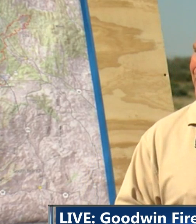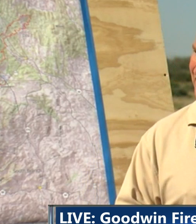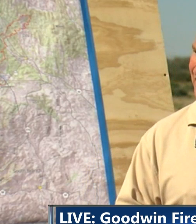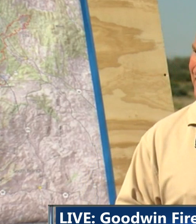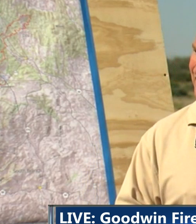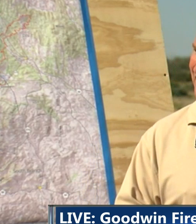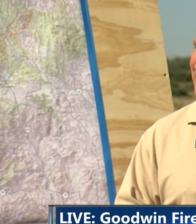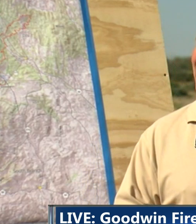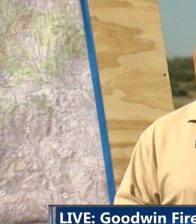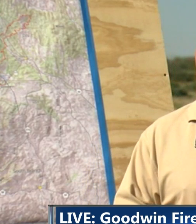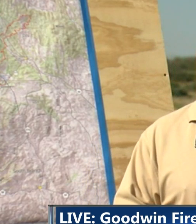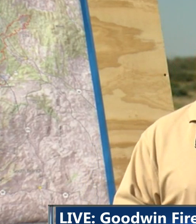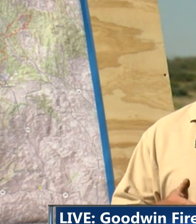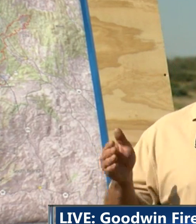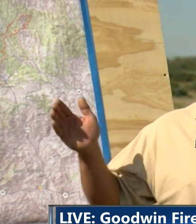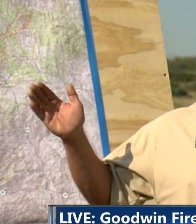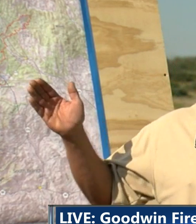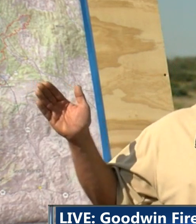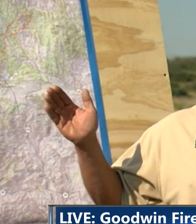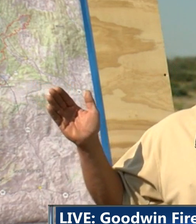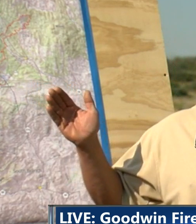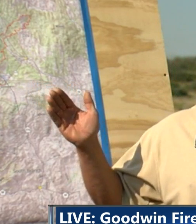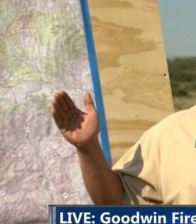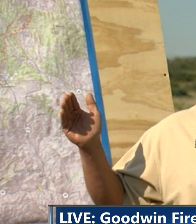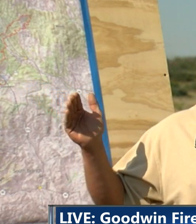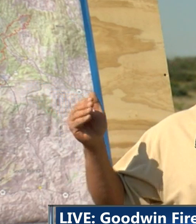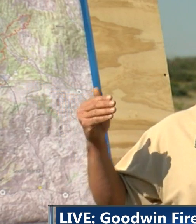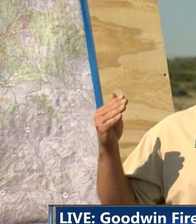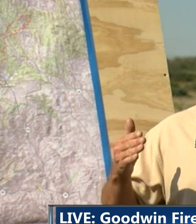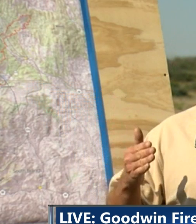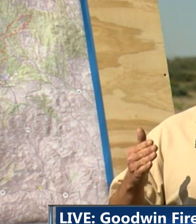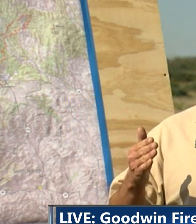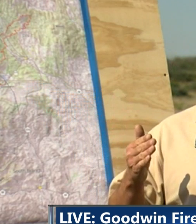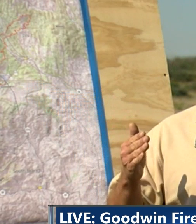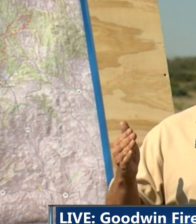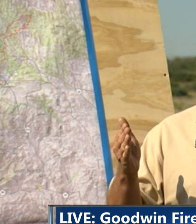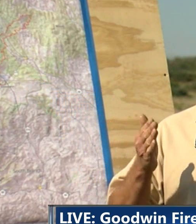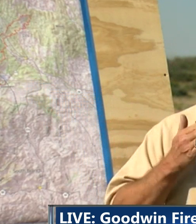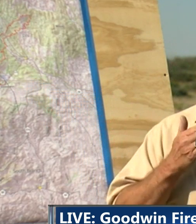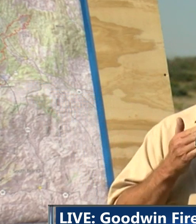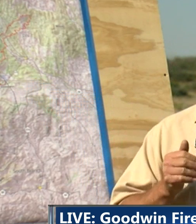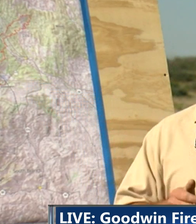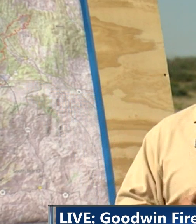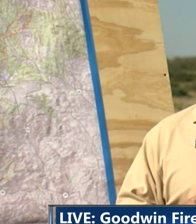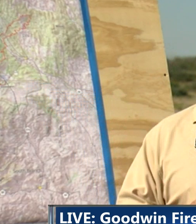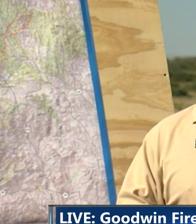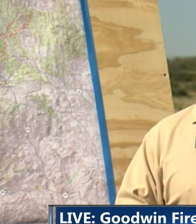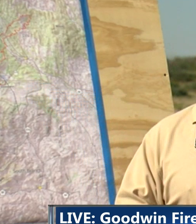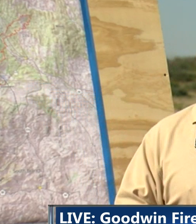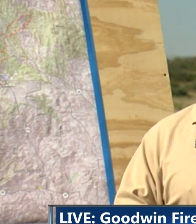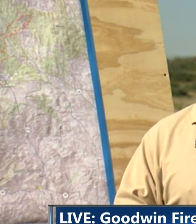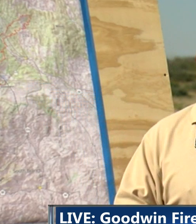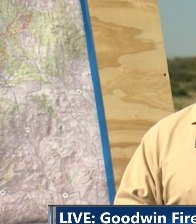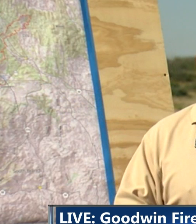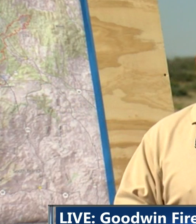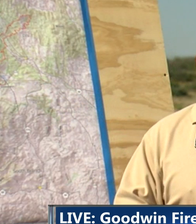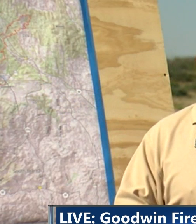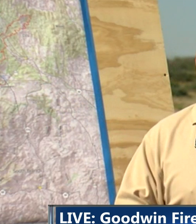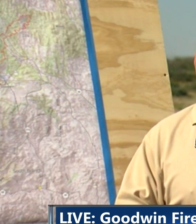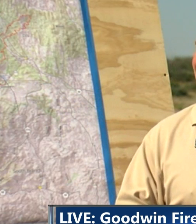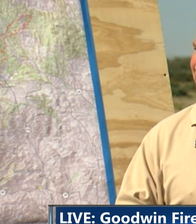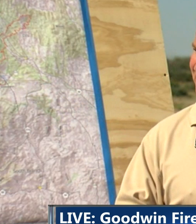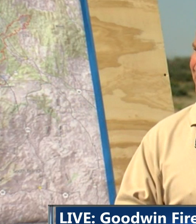mean? That would be the Blue Hills area and where Kachina Drive is, and west of that. So if you're